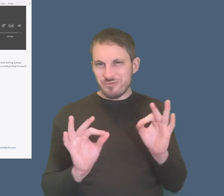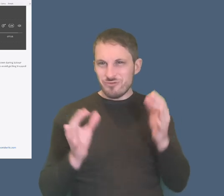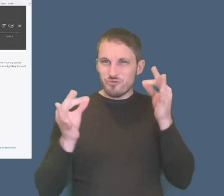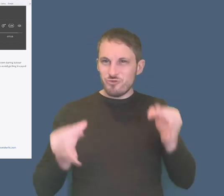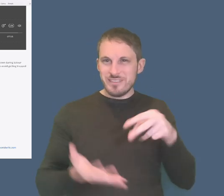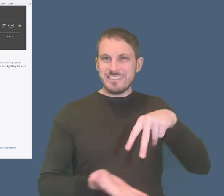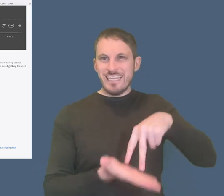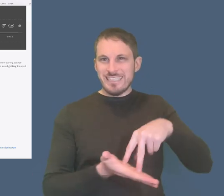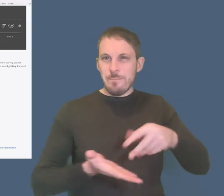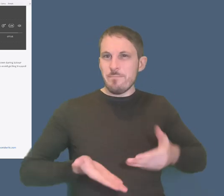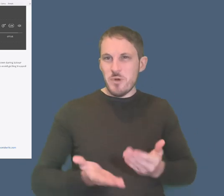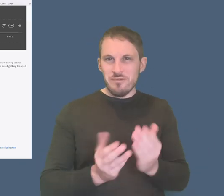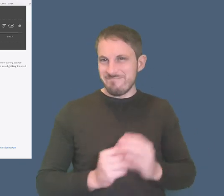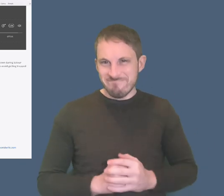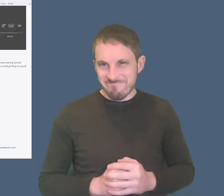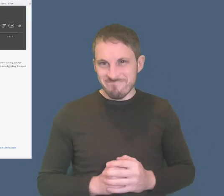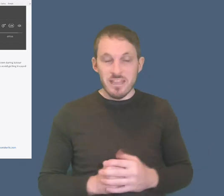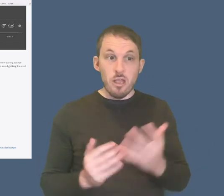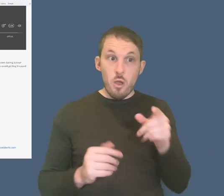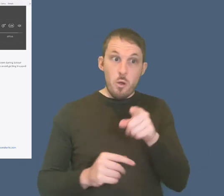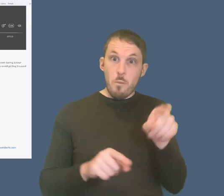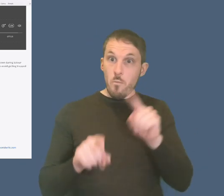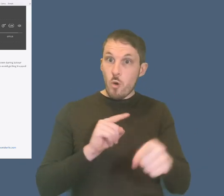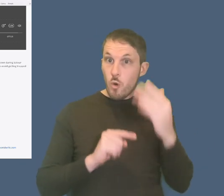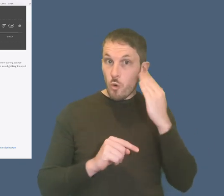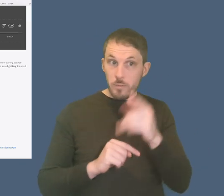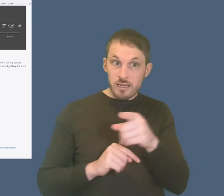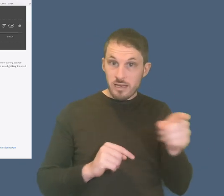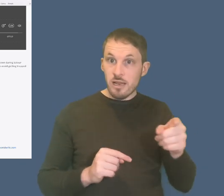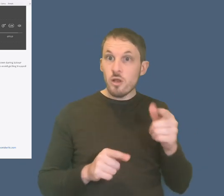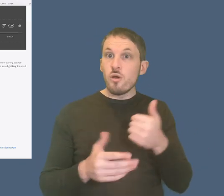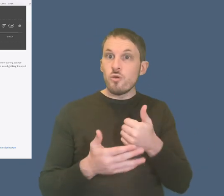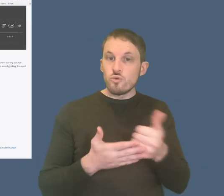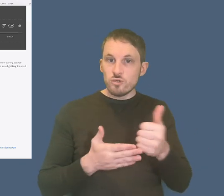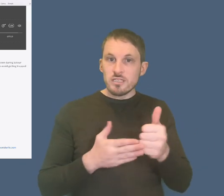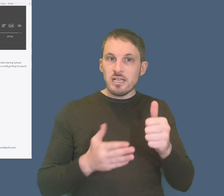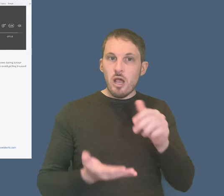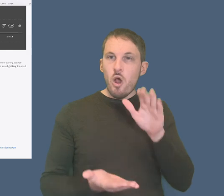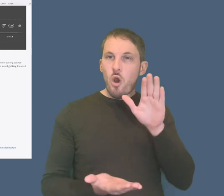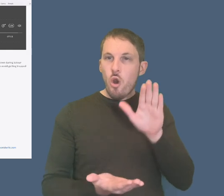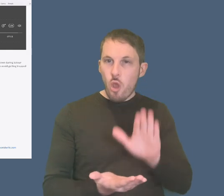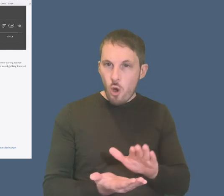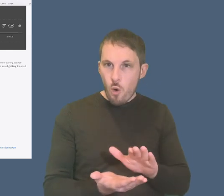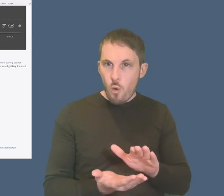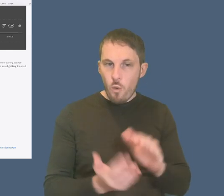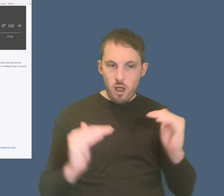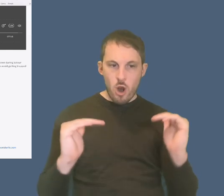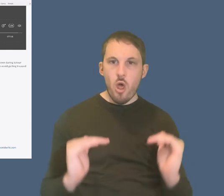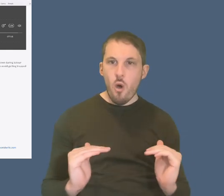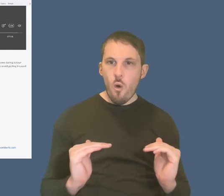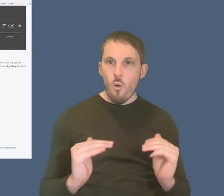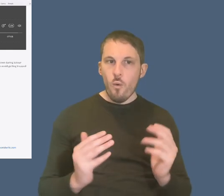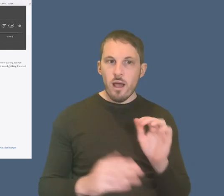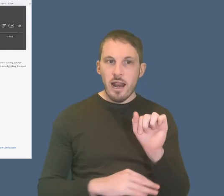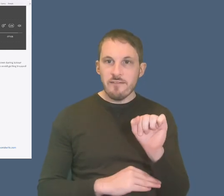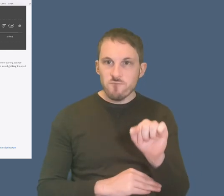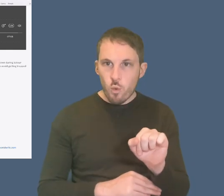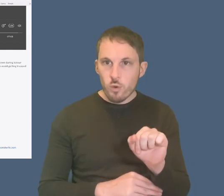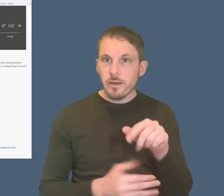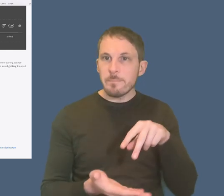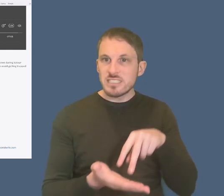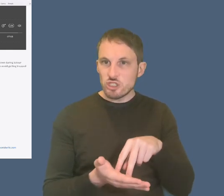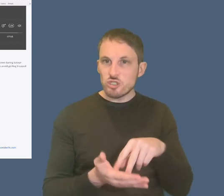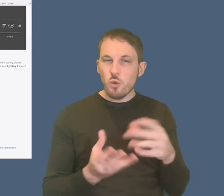childbirth. Every woman in this cohort adopted a low, leaning forward position and incorporated some form